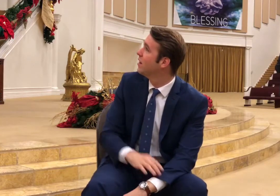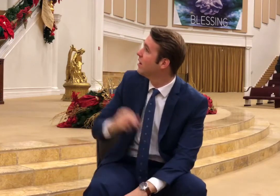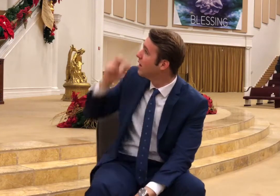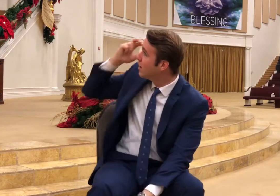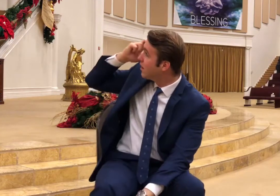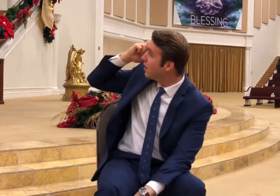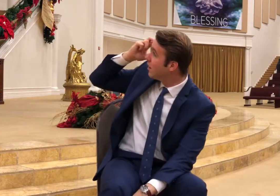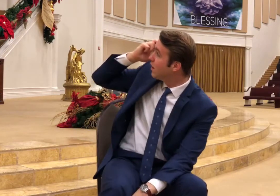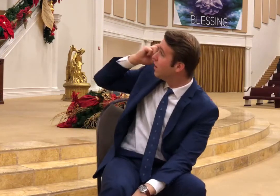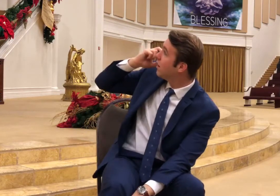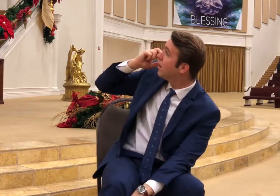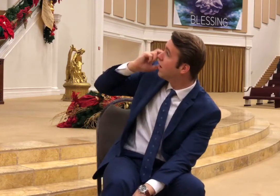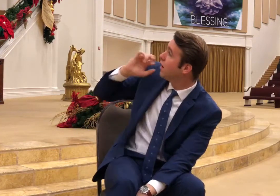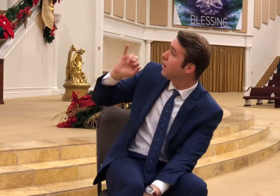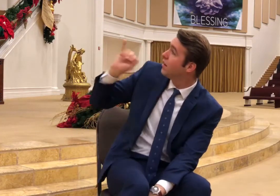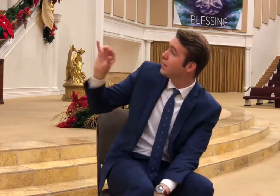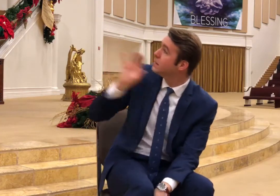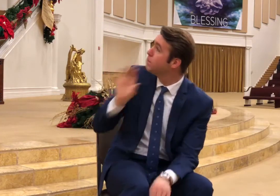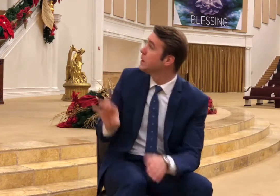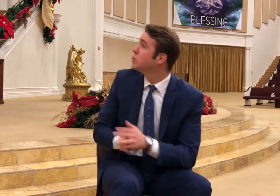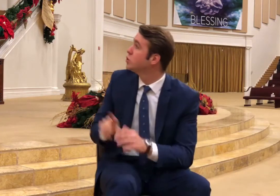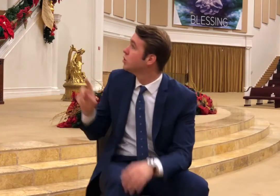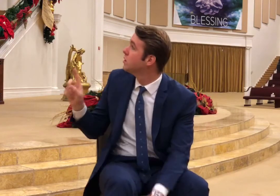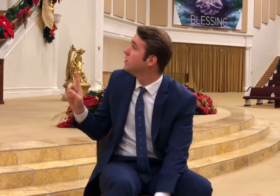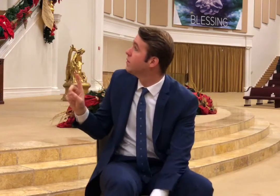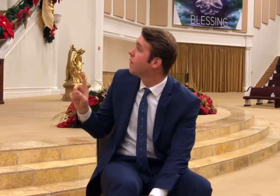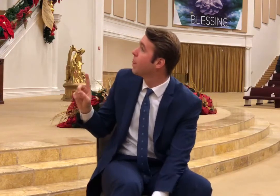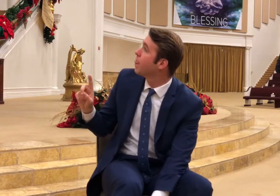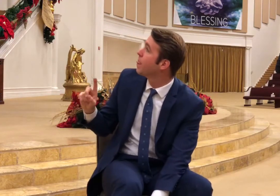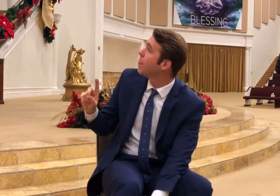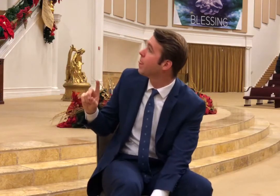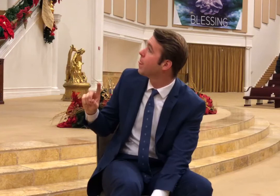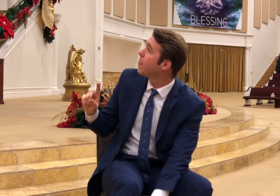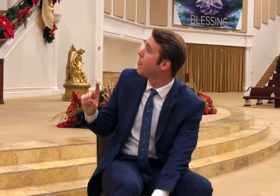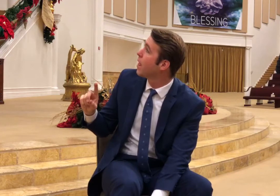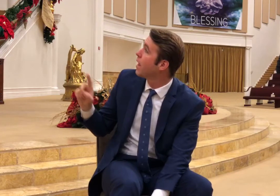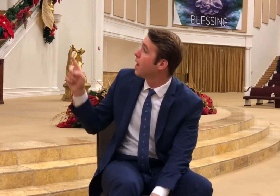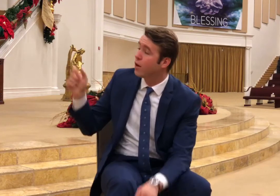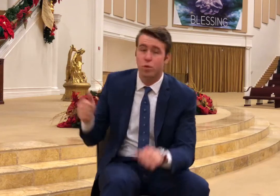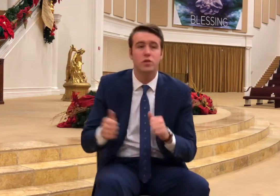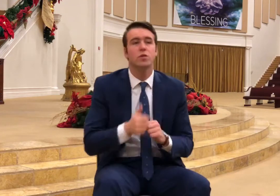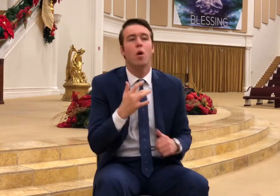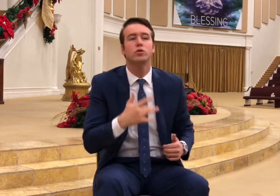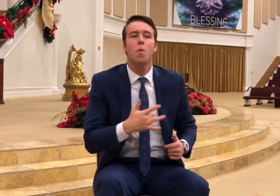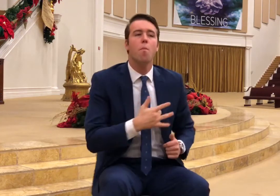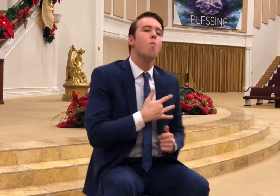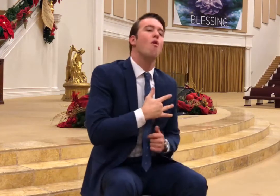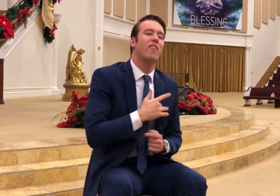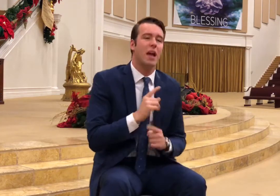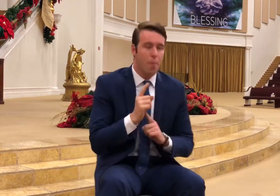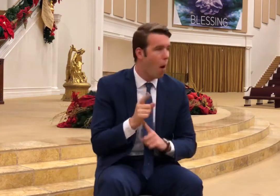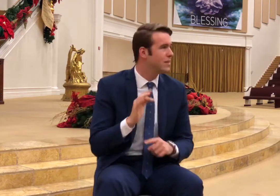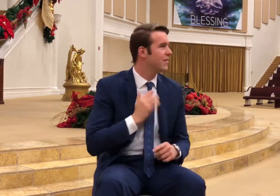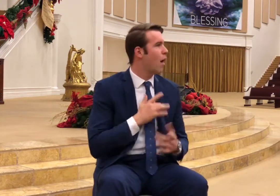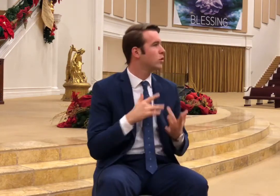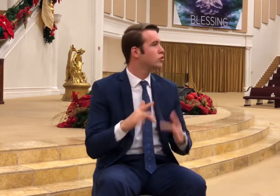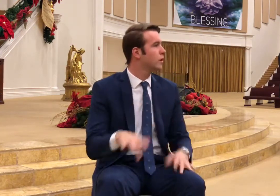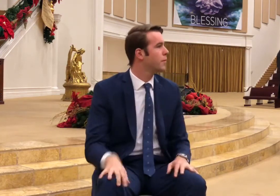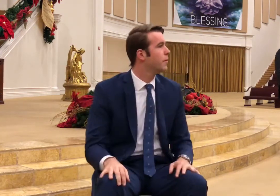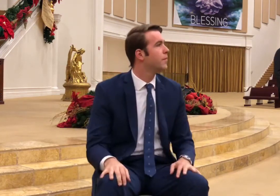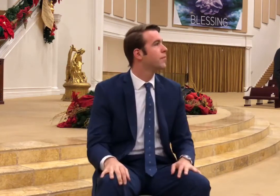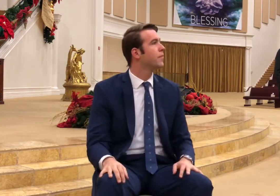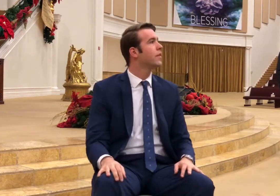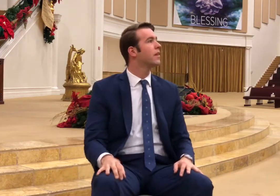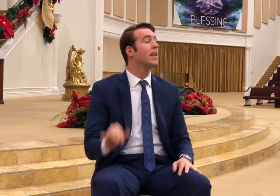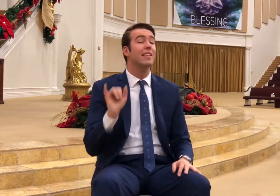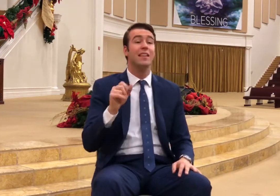This picture is one of the most moving moments of our trip. This